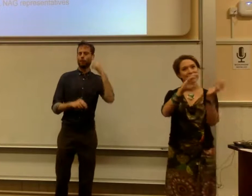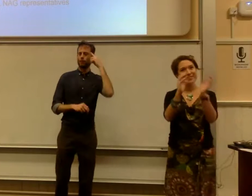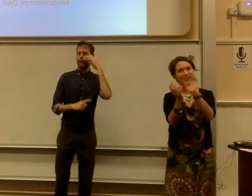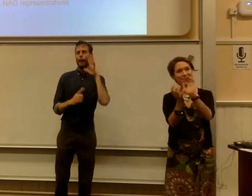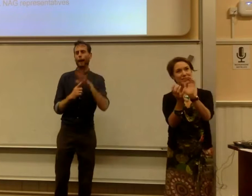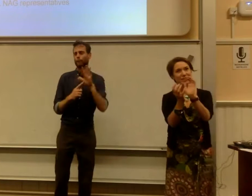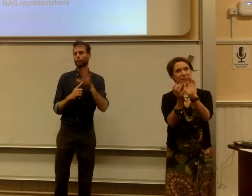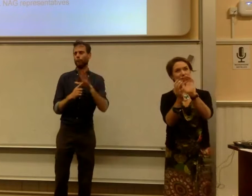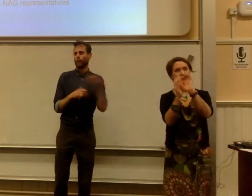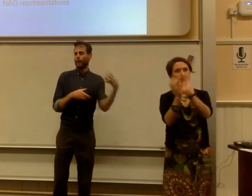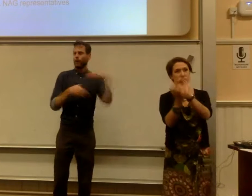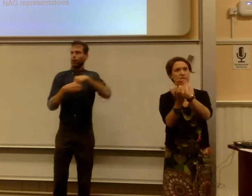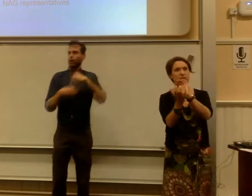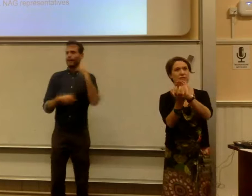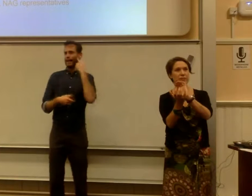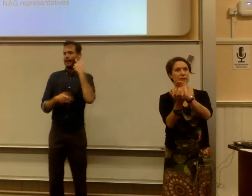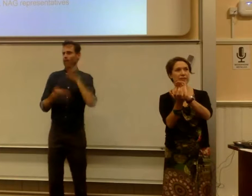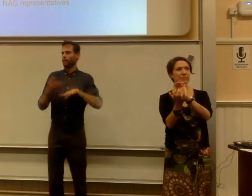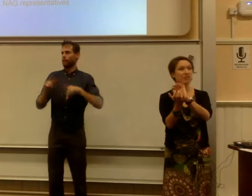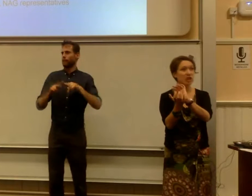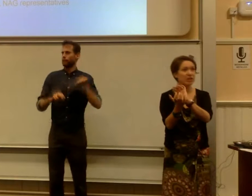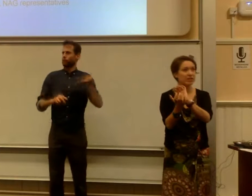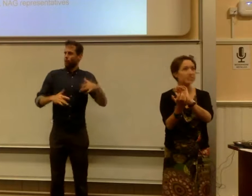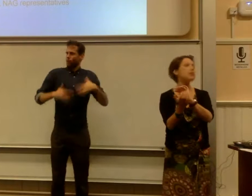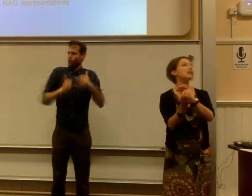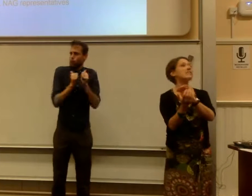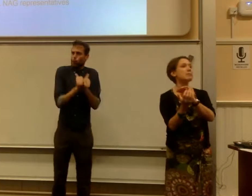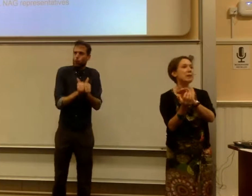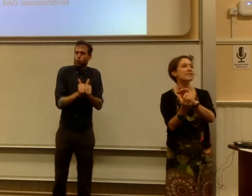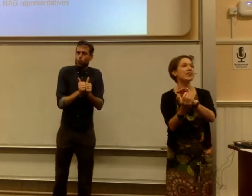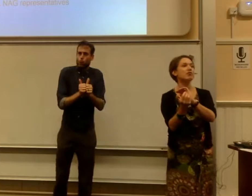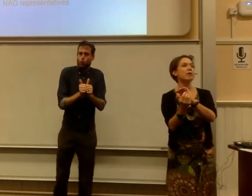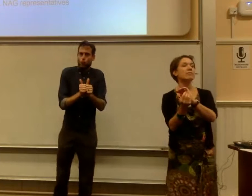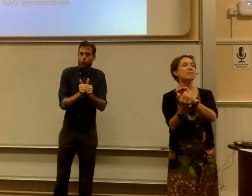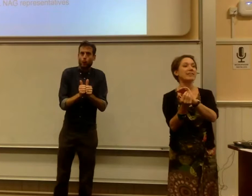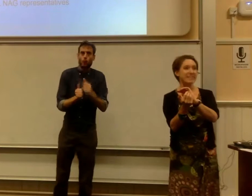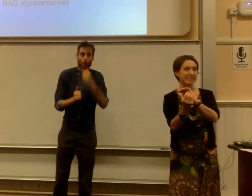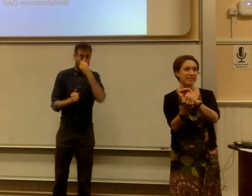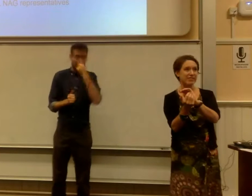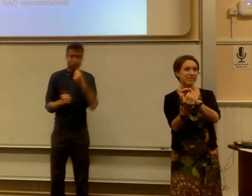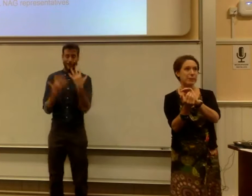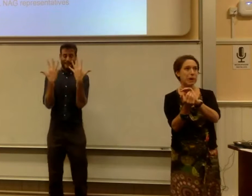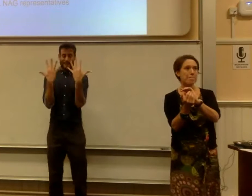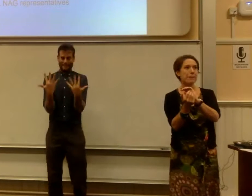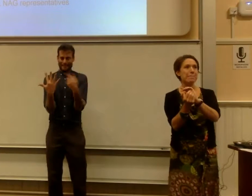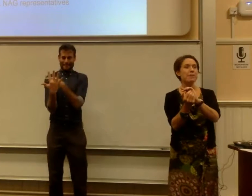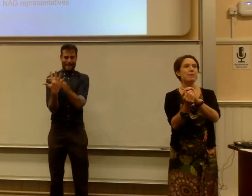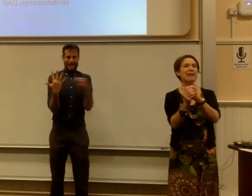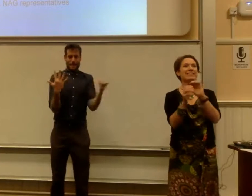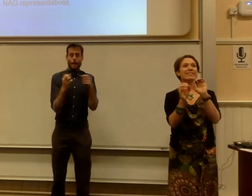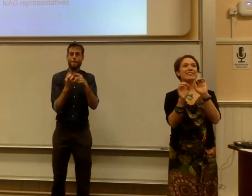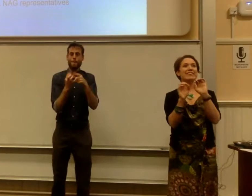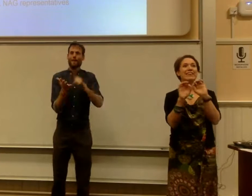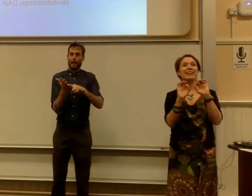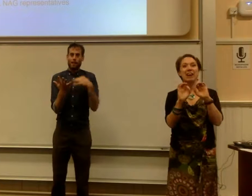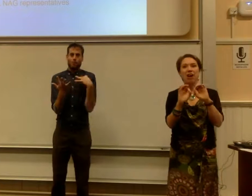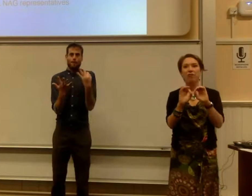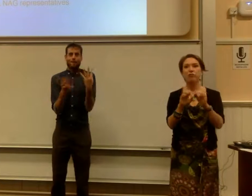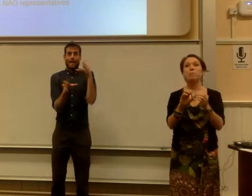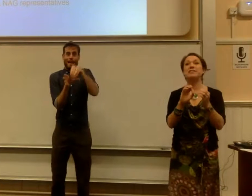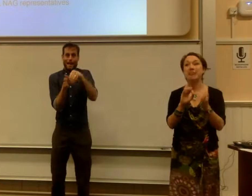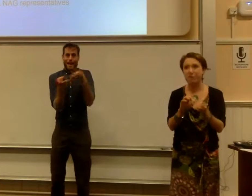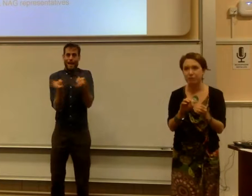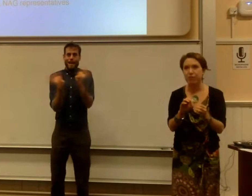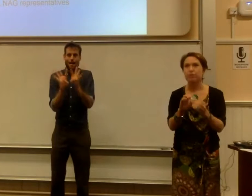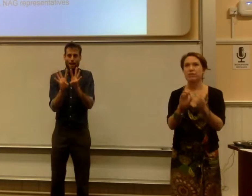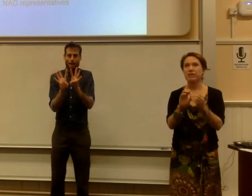the balance, the majority of places just, is to BSL representatives. But the plan is that exactly